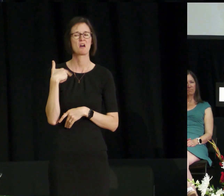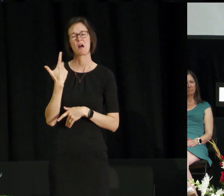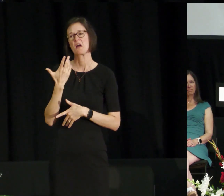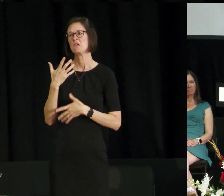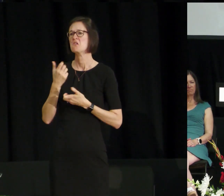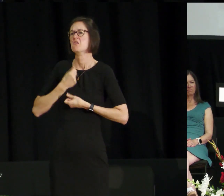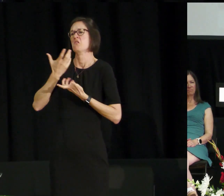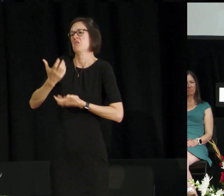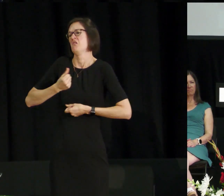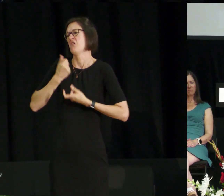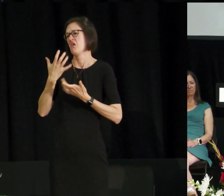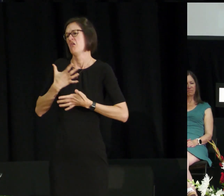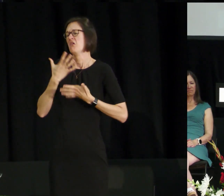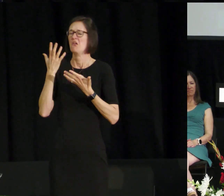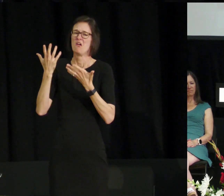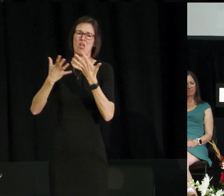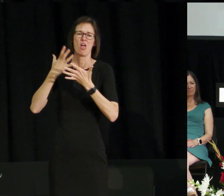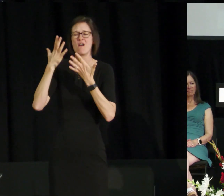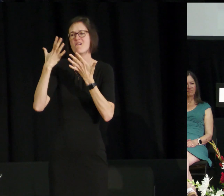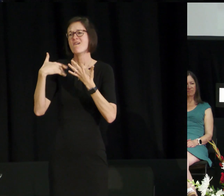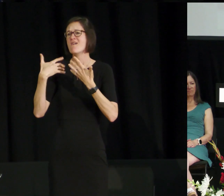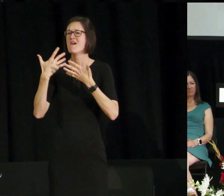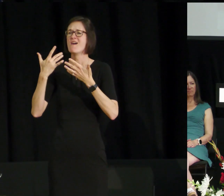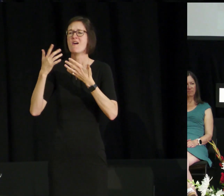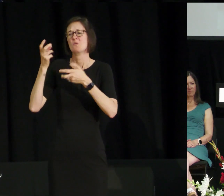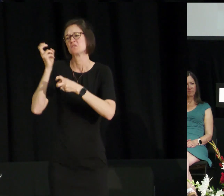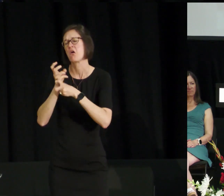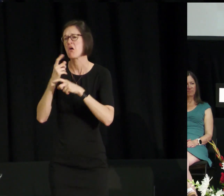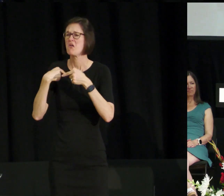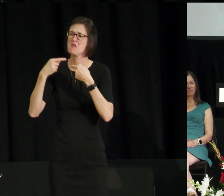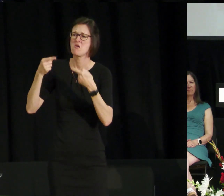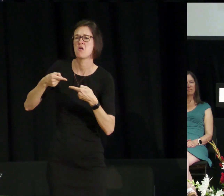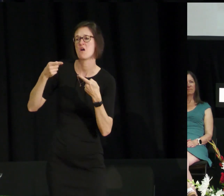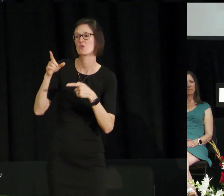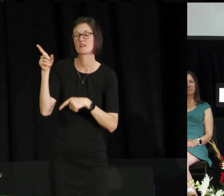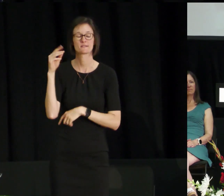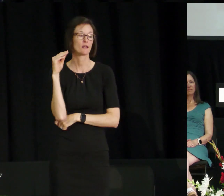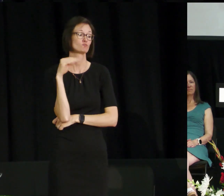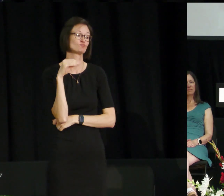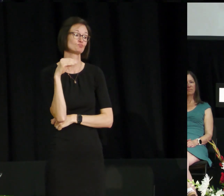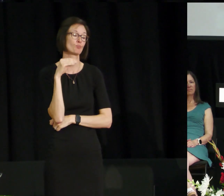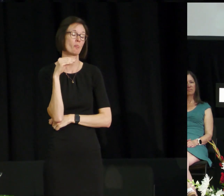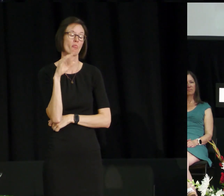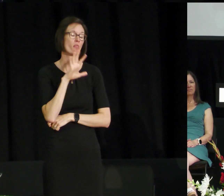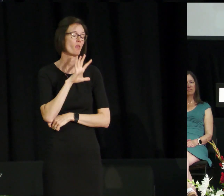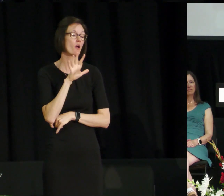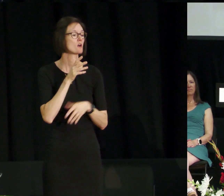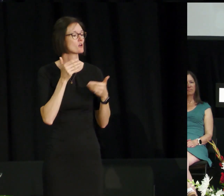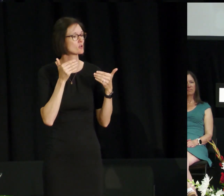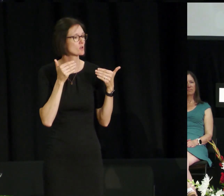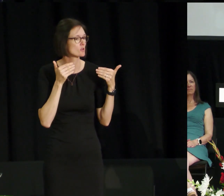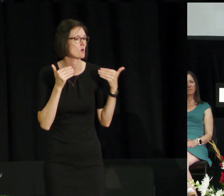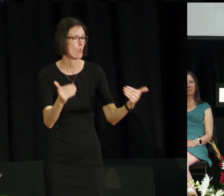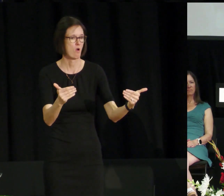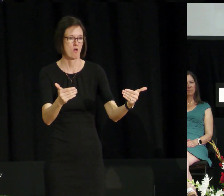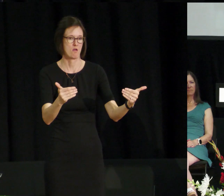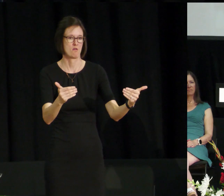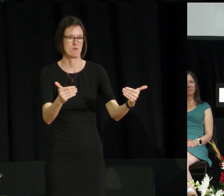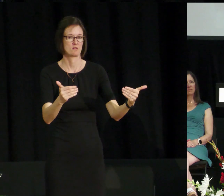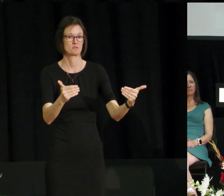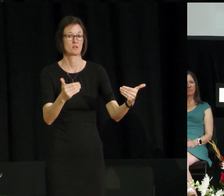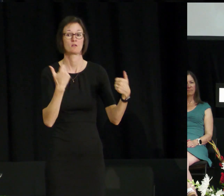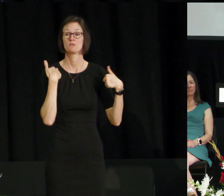And how hard it was And he goes Yeah But you have to go on You have to continue